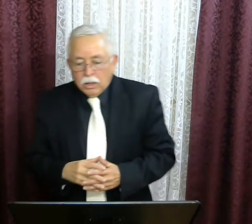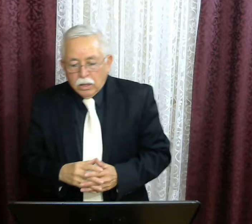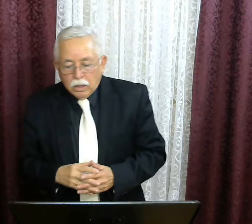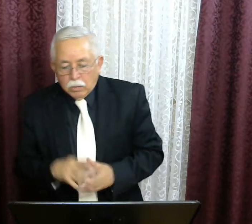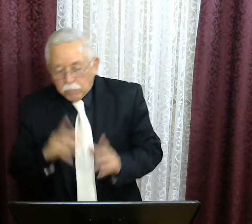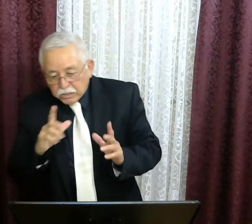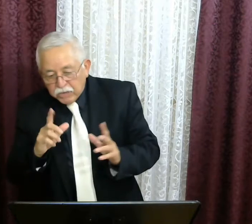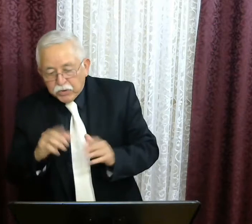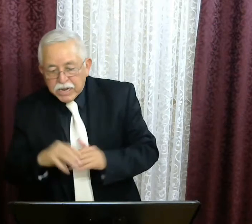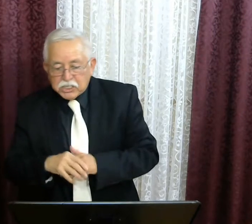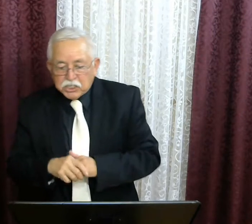My dear friends,